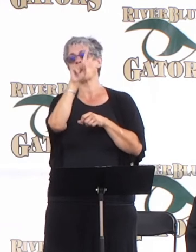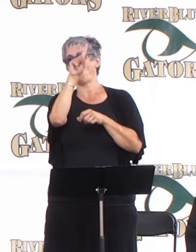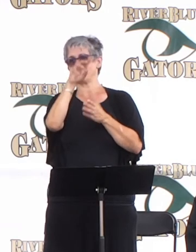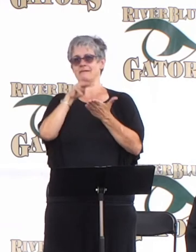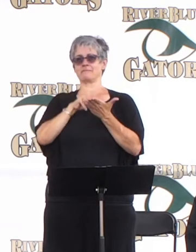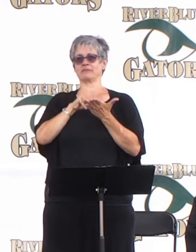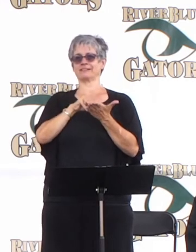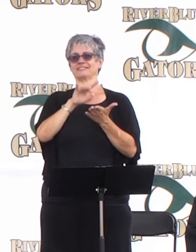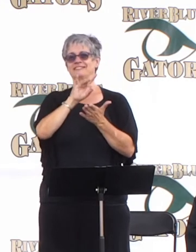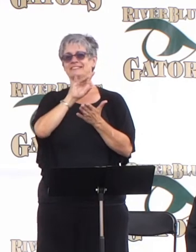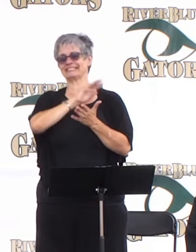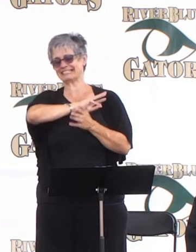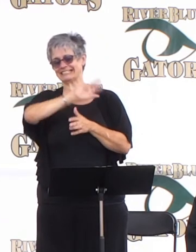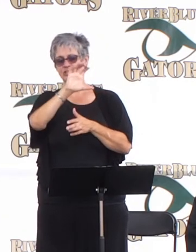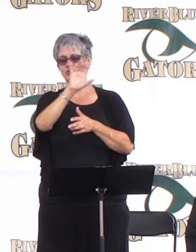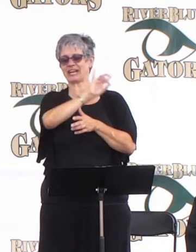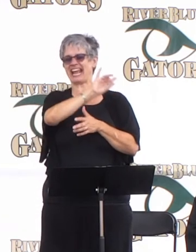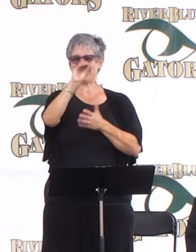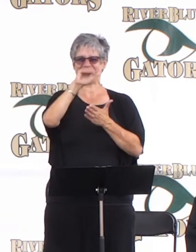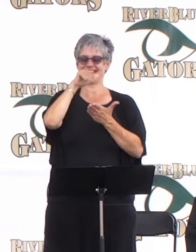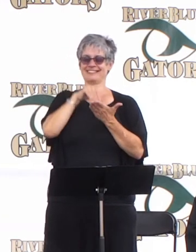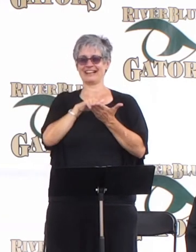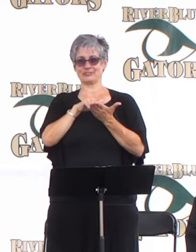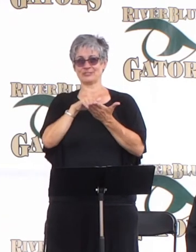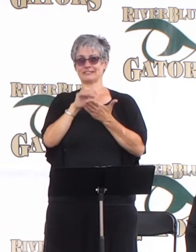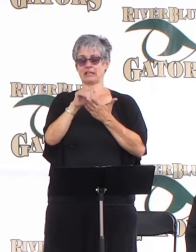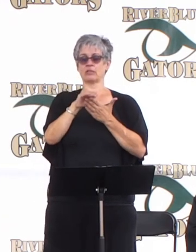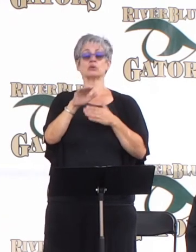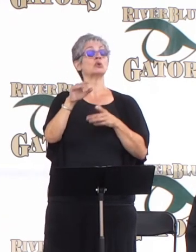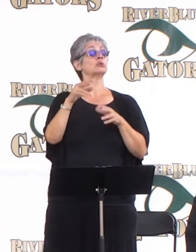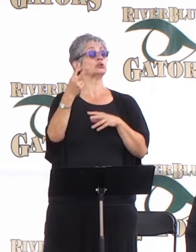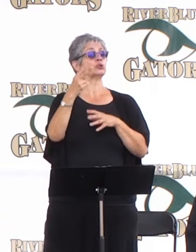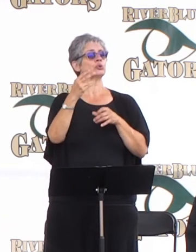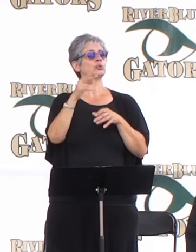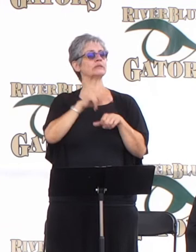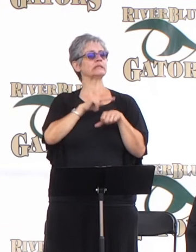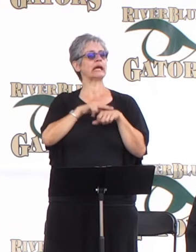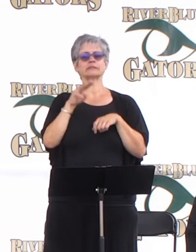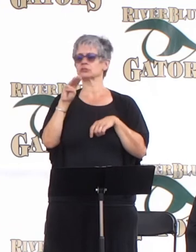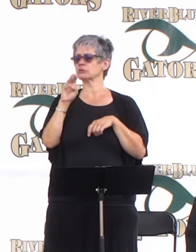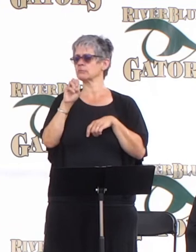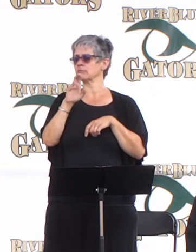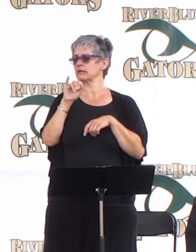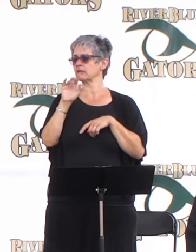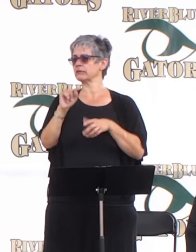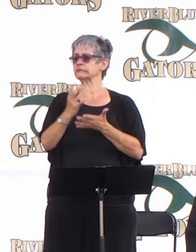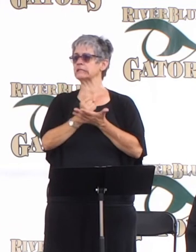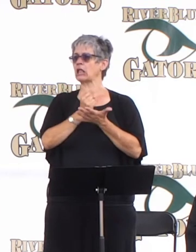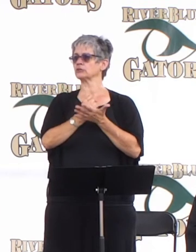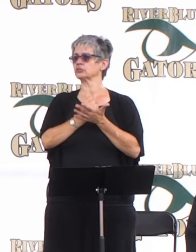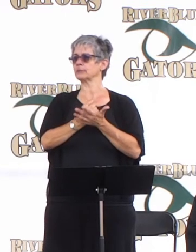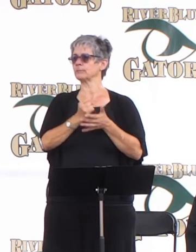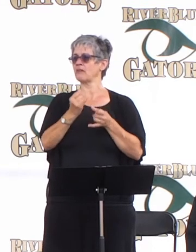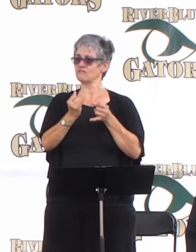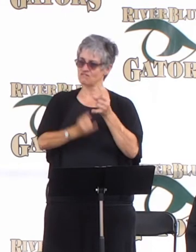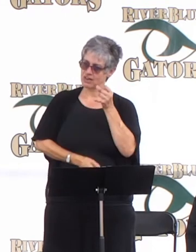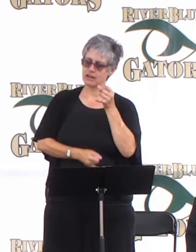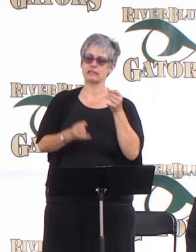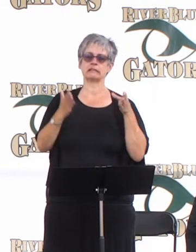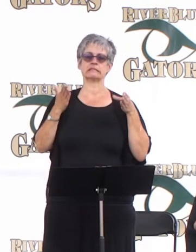$1,680,000. There are 2 national merit scholarship finalists among you, who upon having the highest